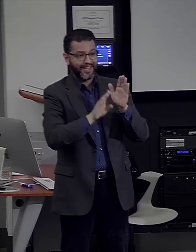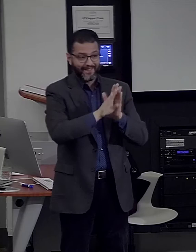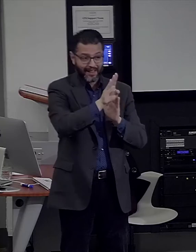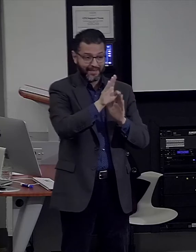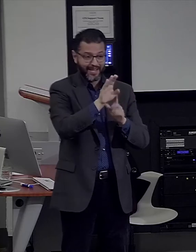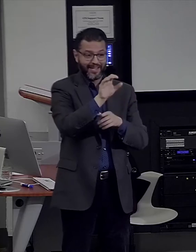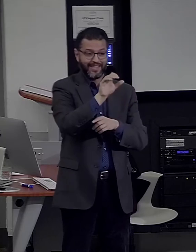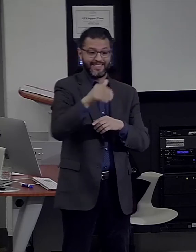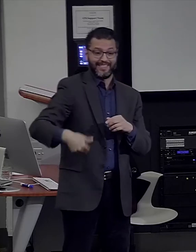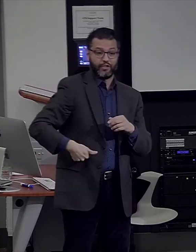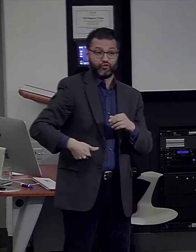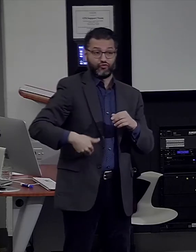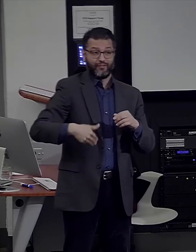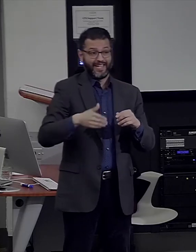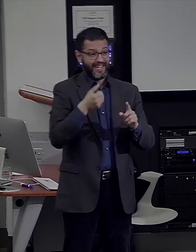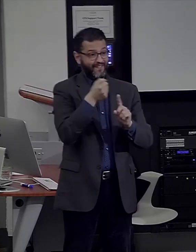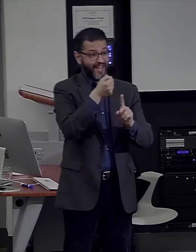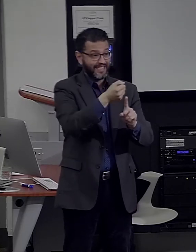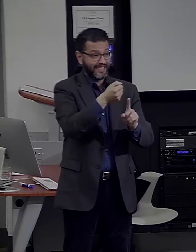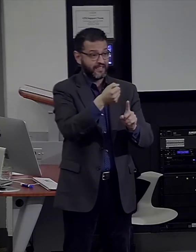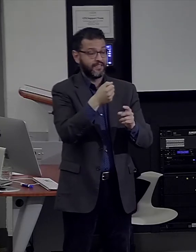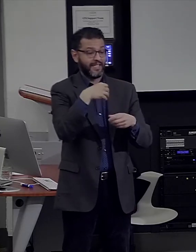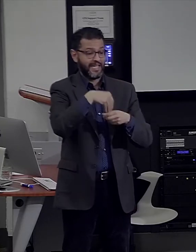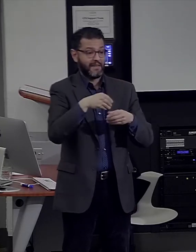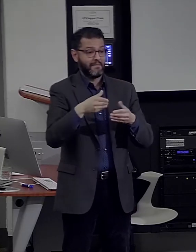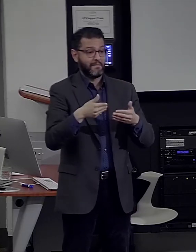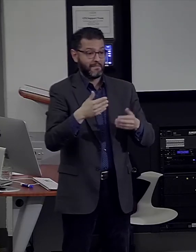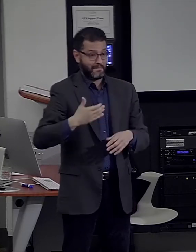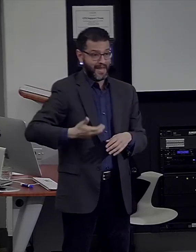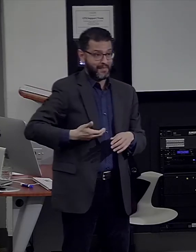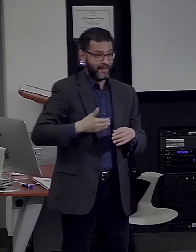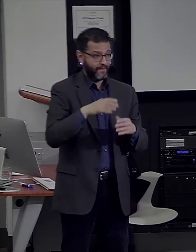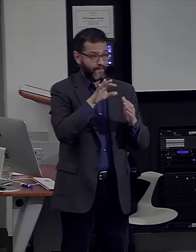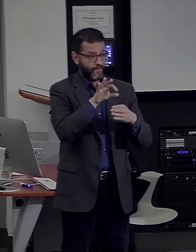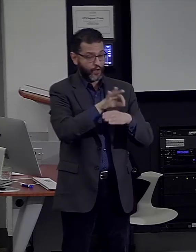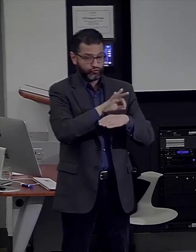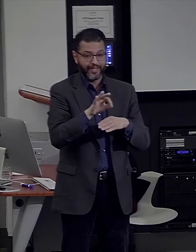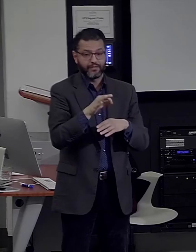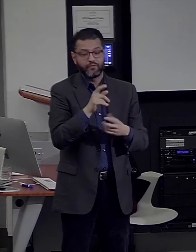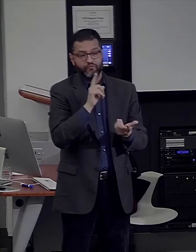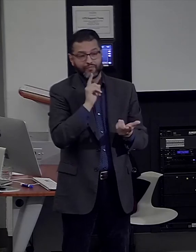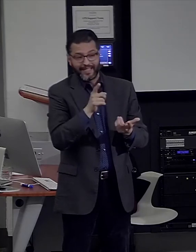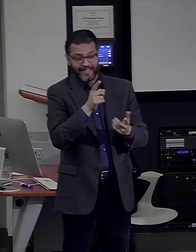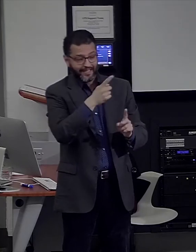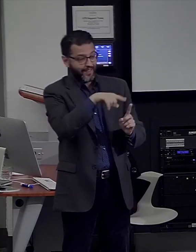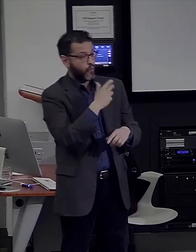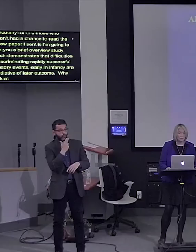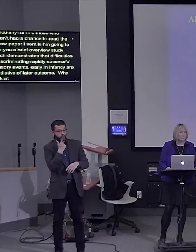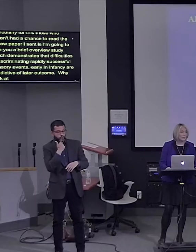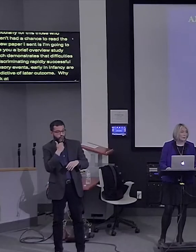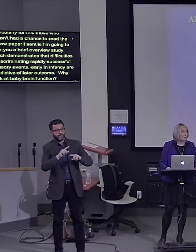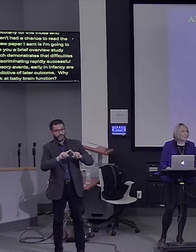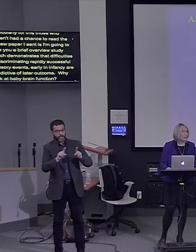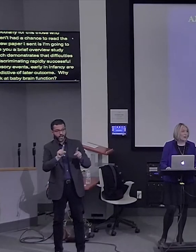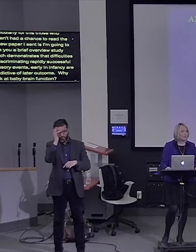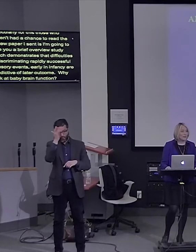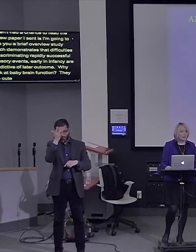outcome so why look at baby brain function they're cute but annoying